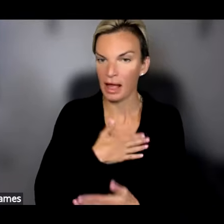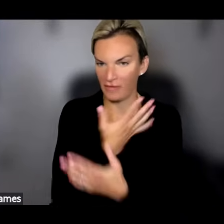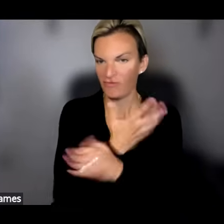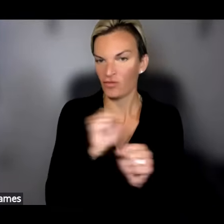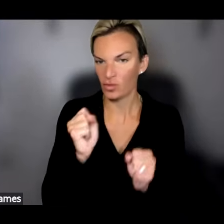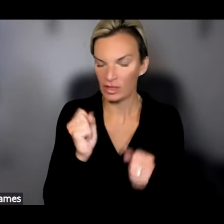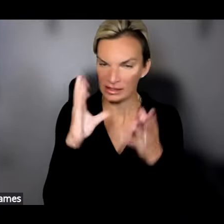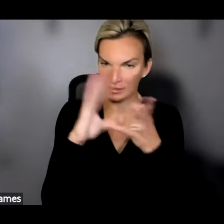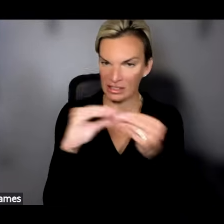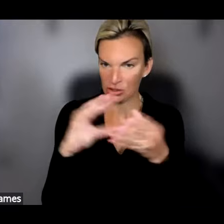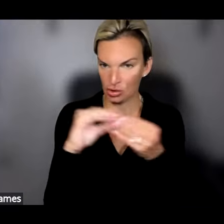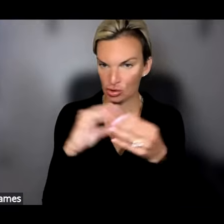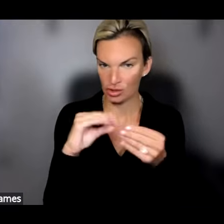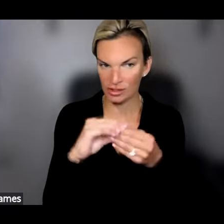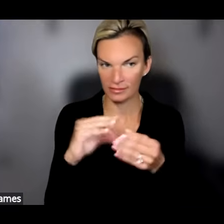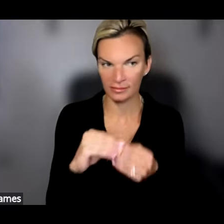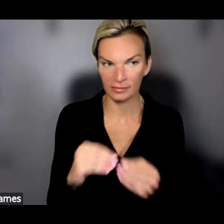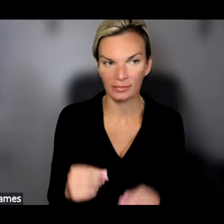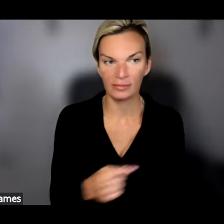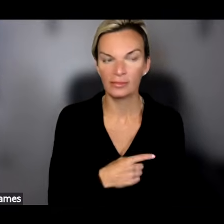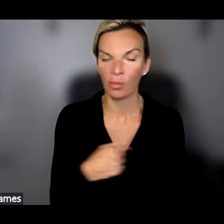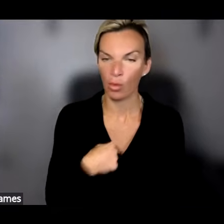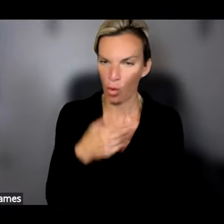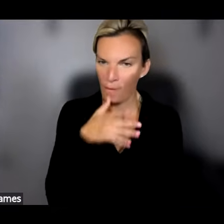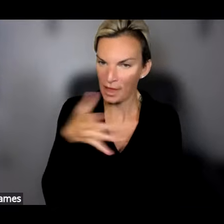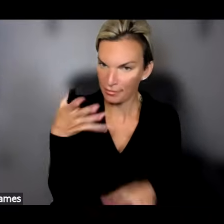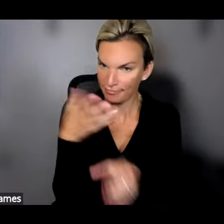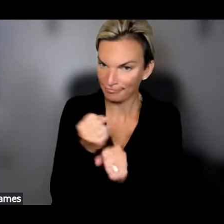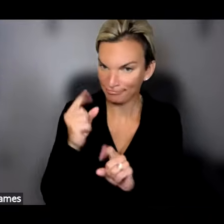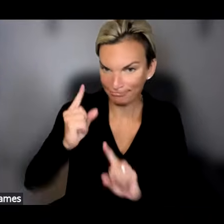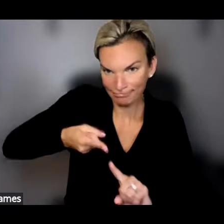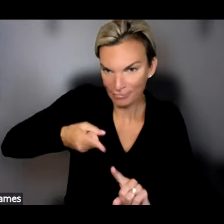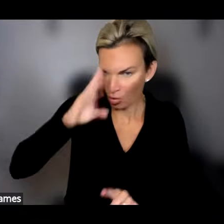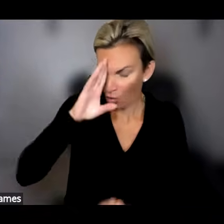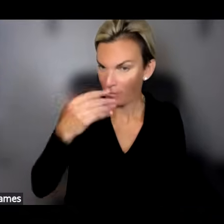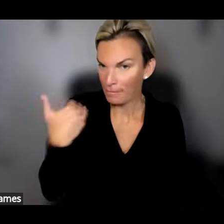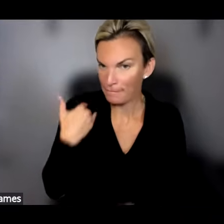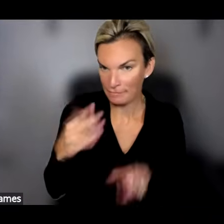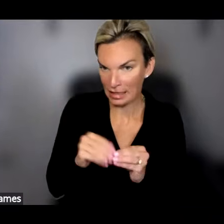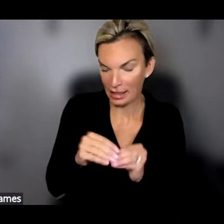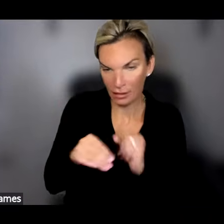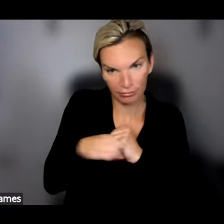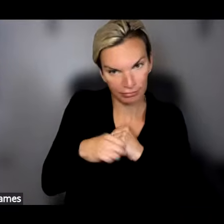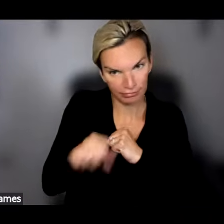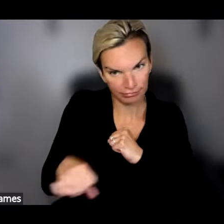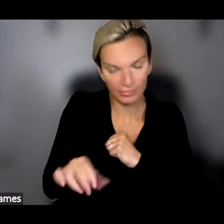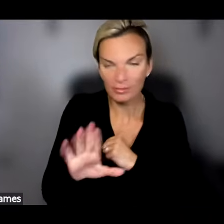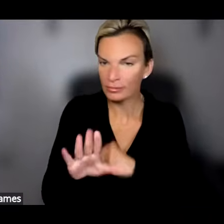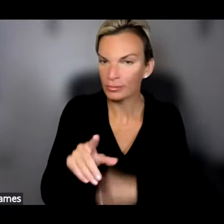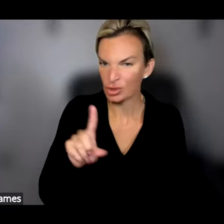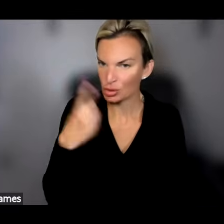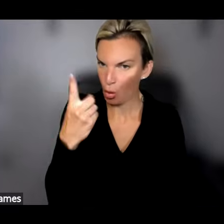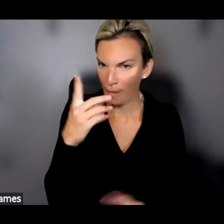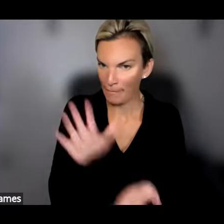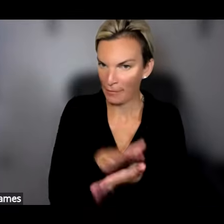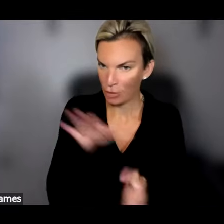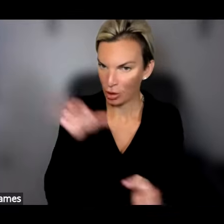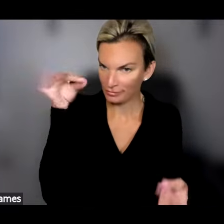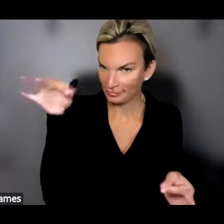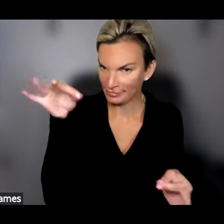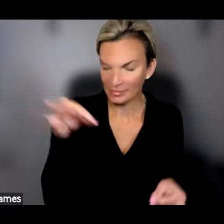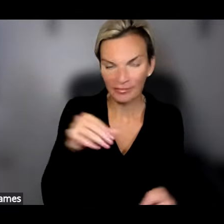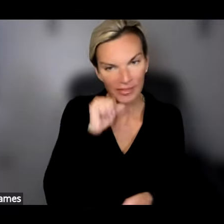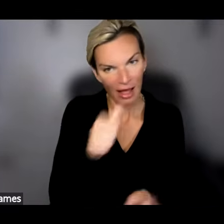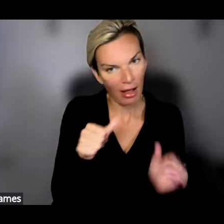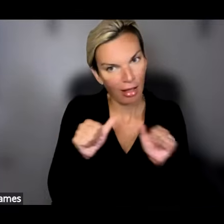We will be significantly shorter today than we were last meeting, and we only have a single sheet of paper for you, so not reams and reams and reams.